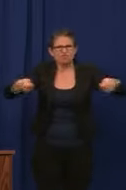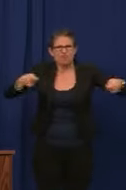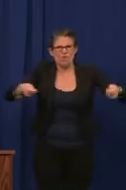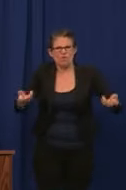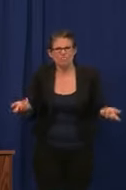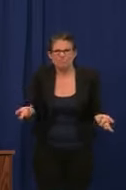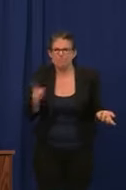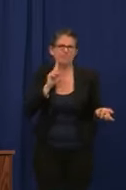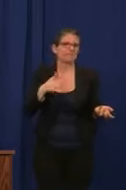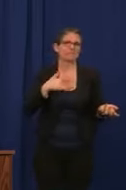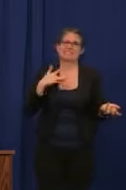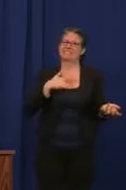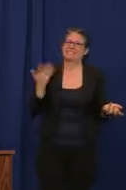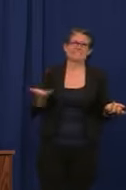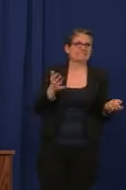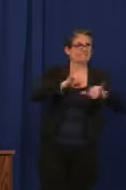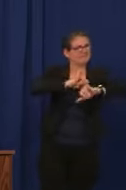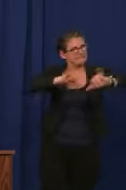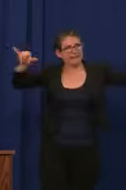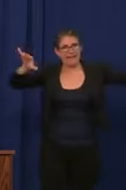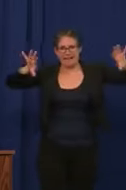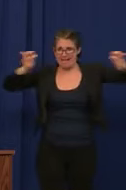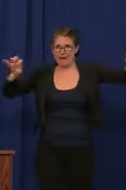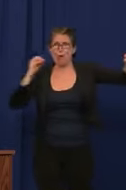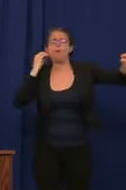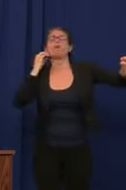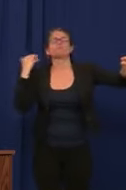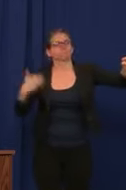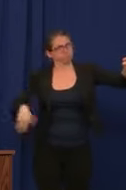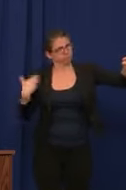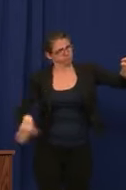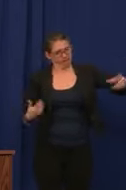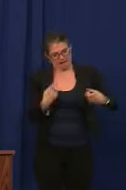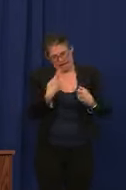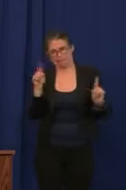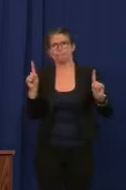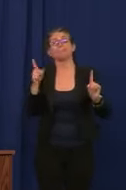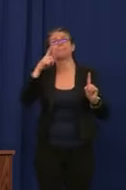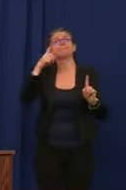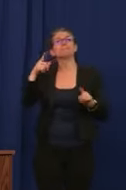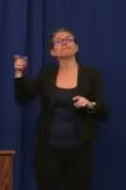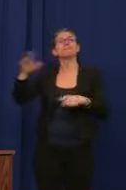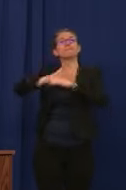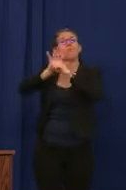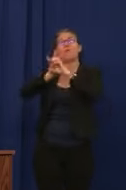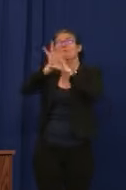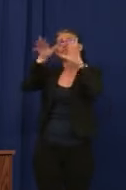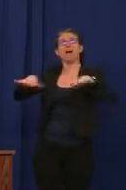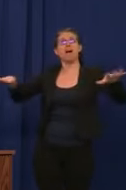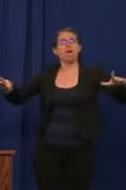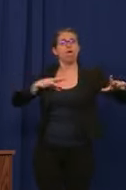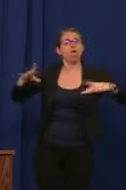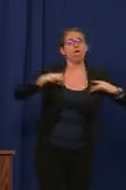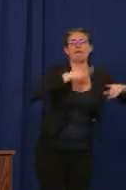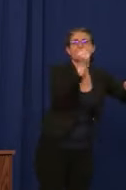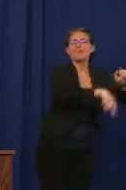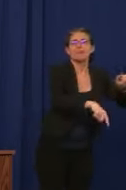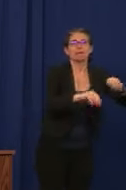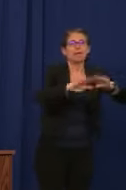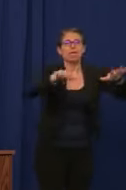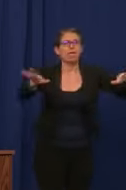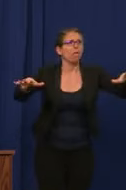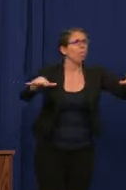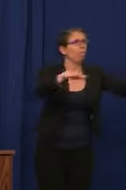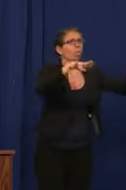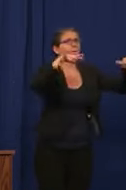feel like we're doing good work here, and Dr. Shah's people are doing great work tracing, contact tracing,